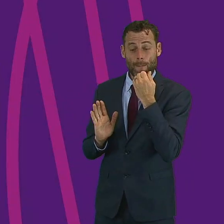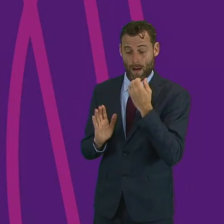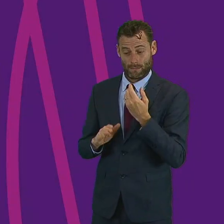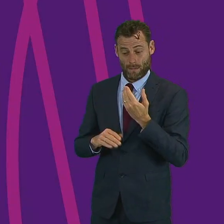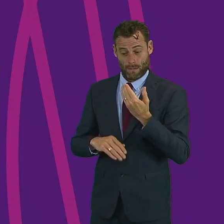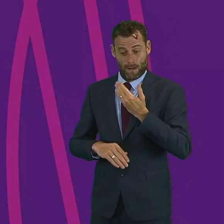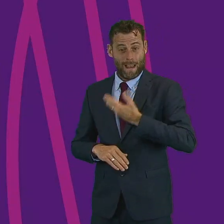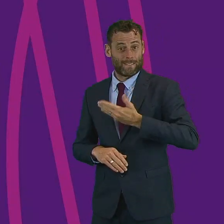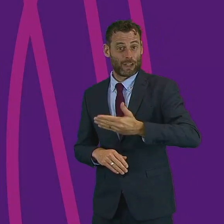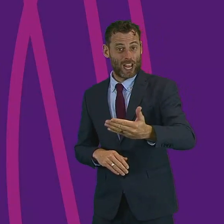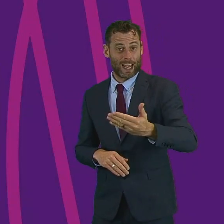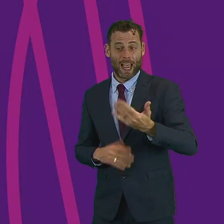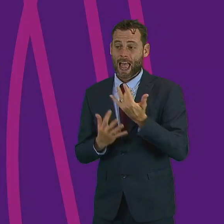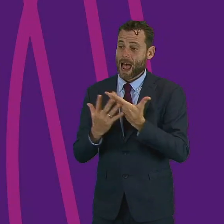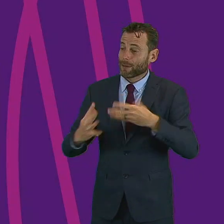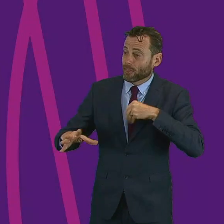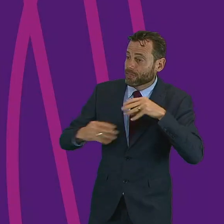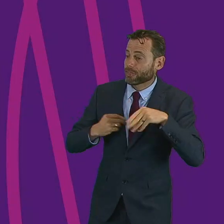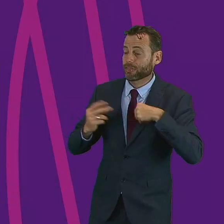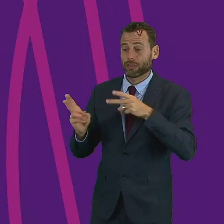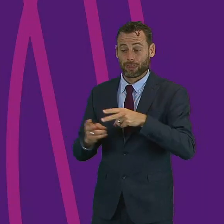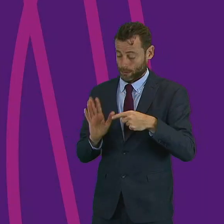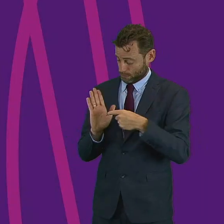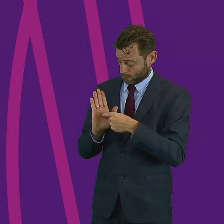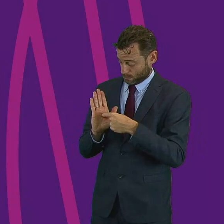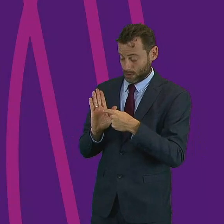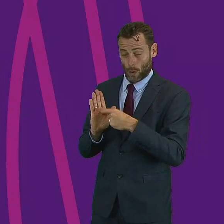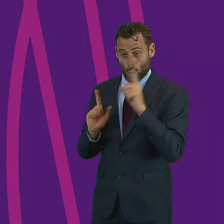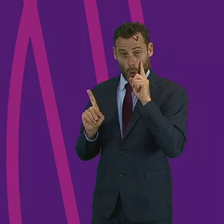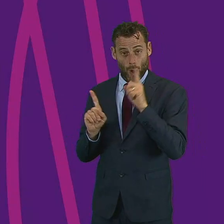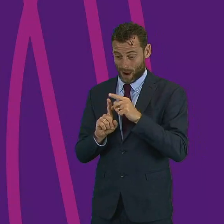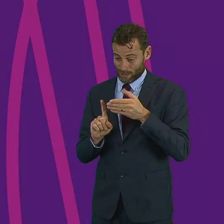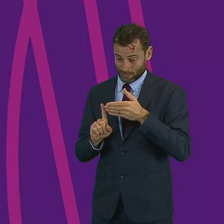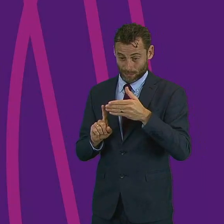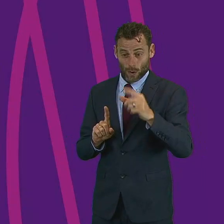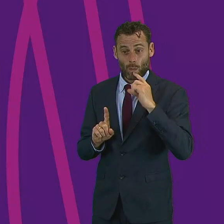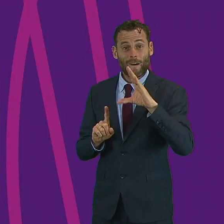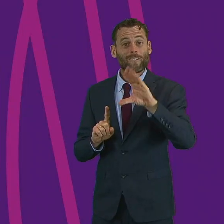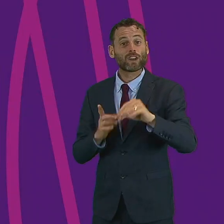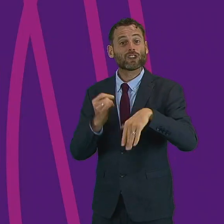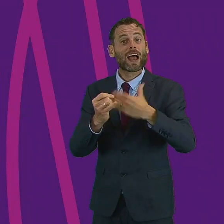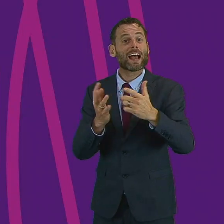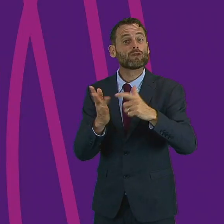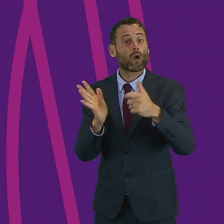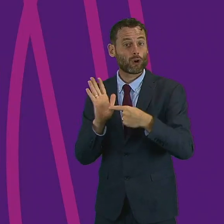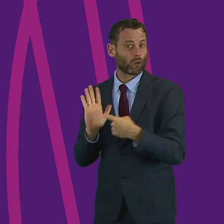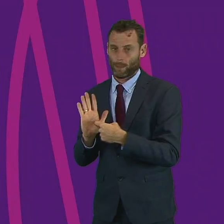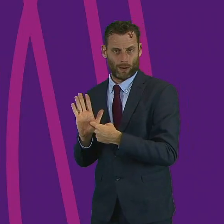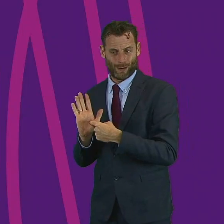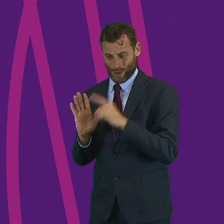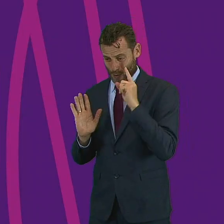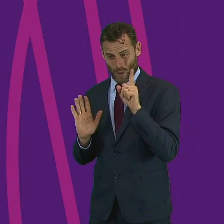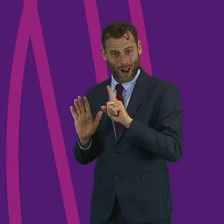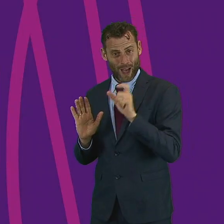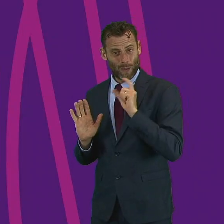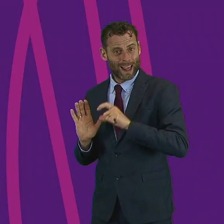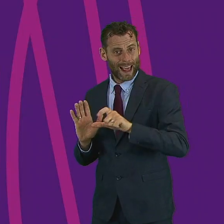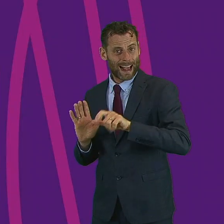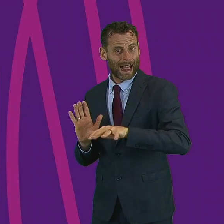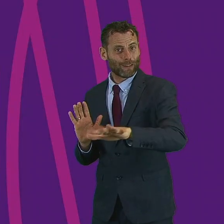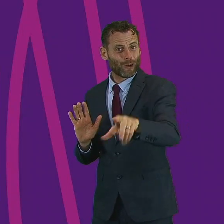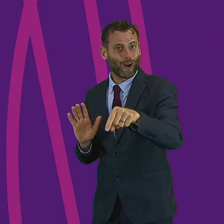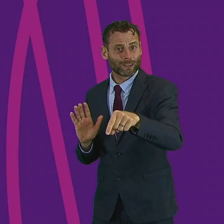call? First Minister. Yes, I do think the furlough scheme has to be extended, and I